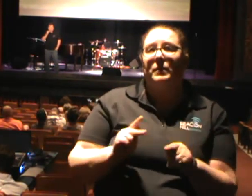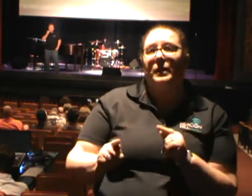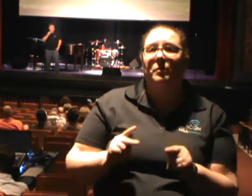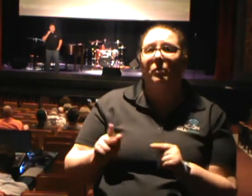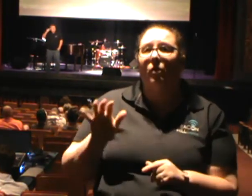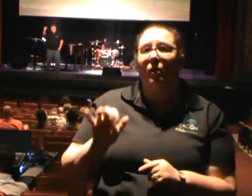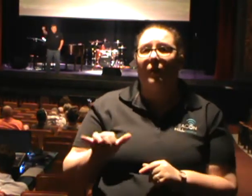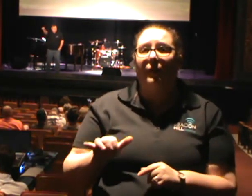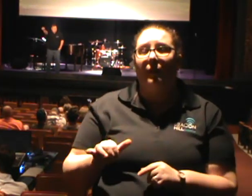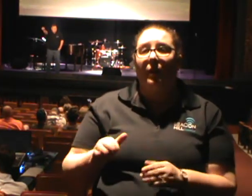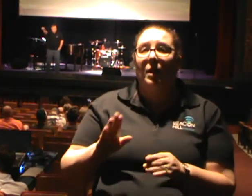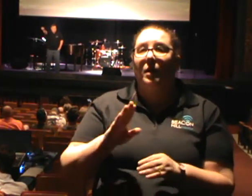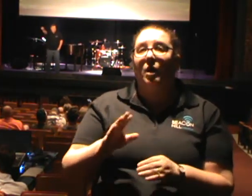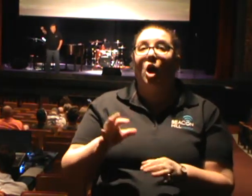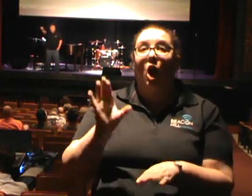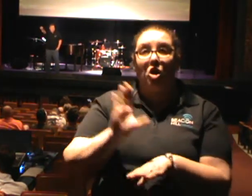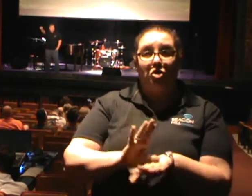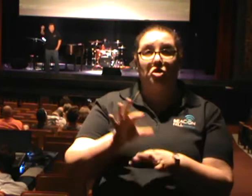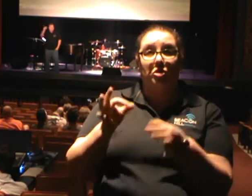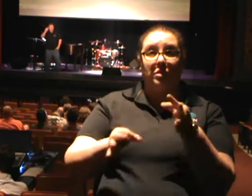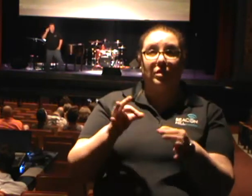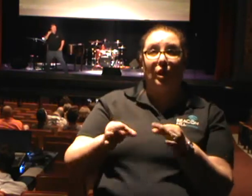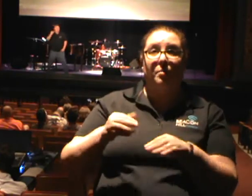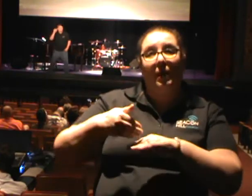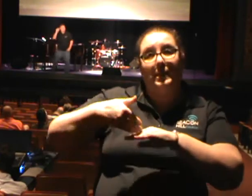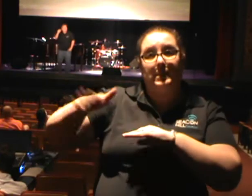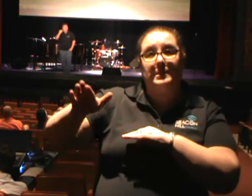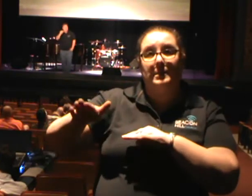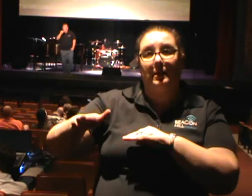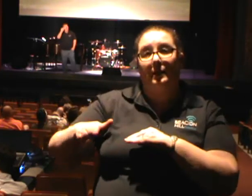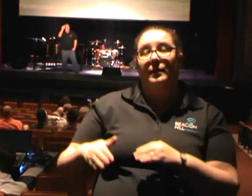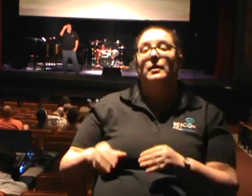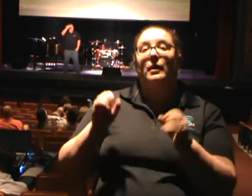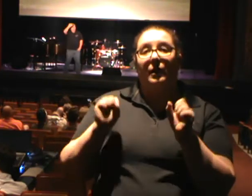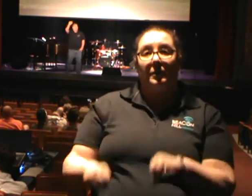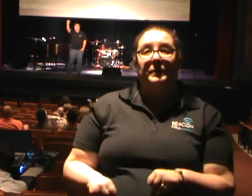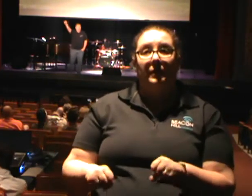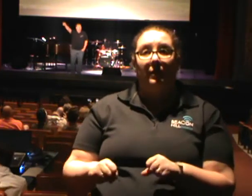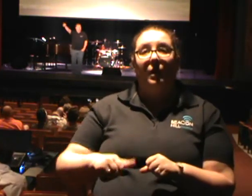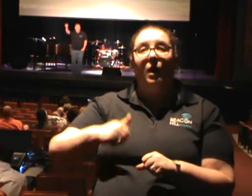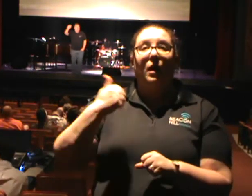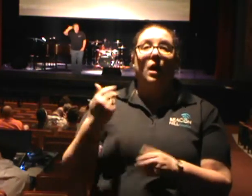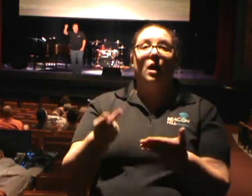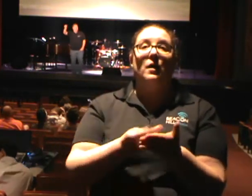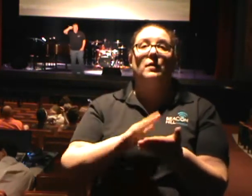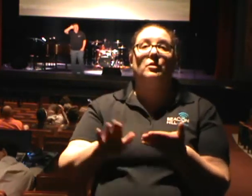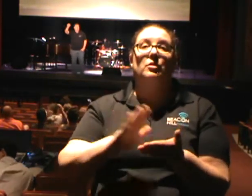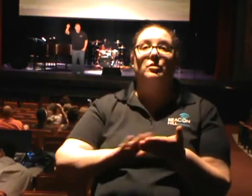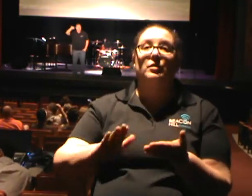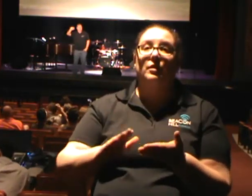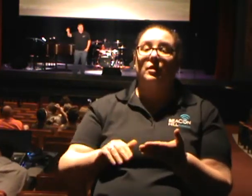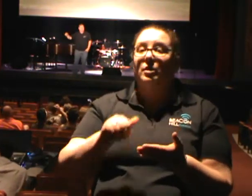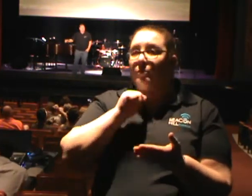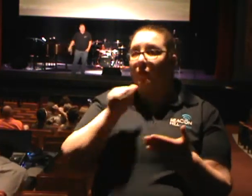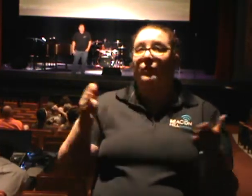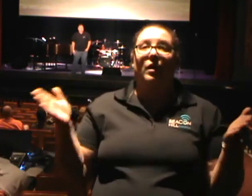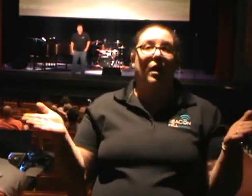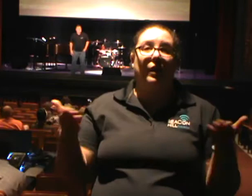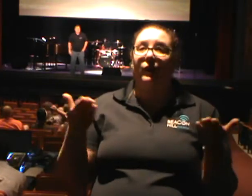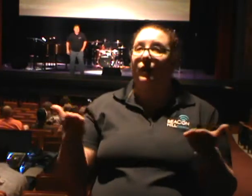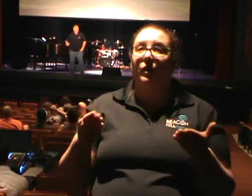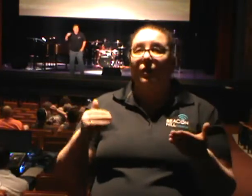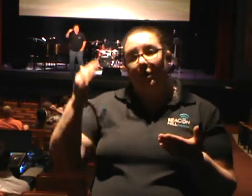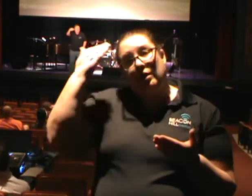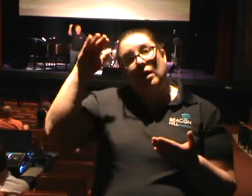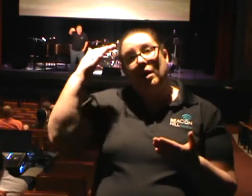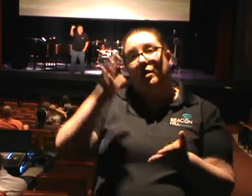be judged by its sending capacity. There are other sheep that are out of these walls that do not know Jesus Christ. But